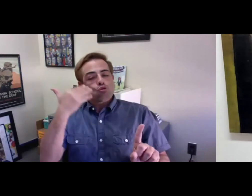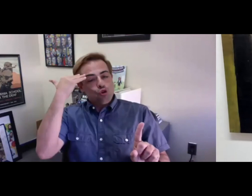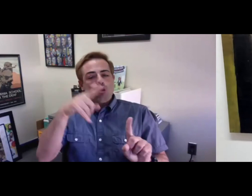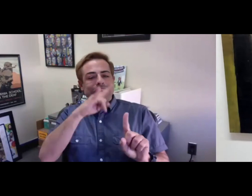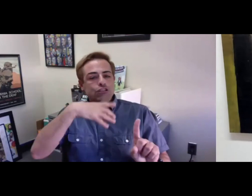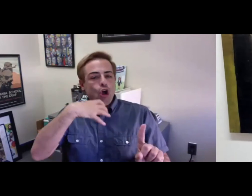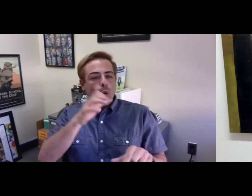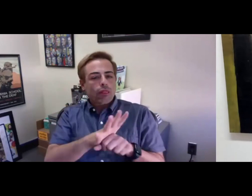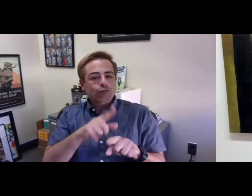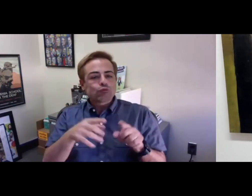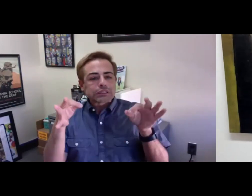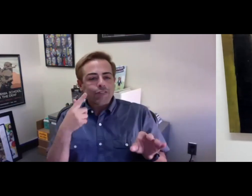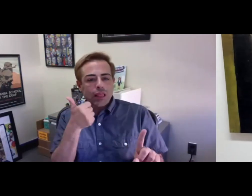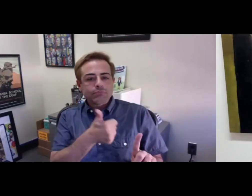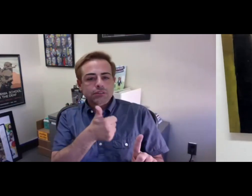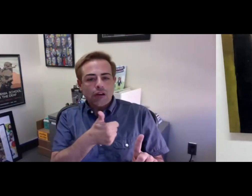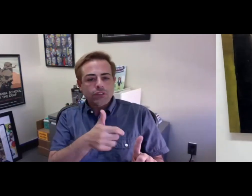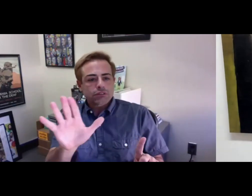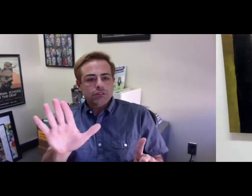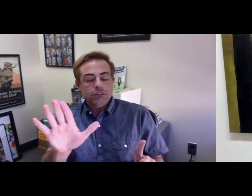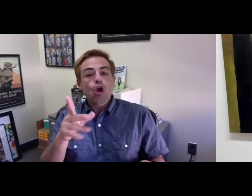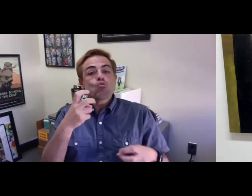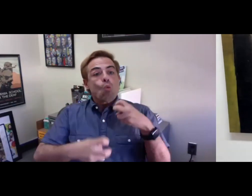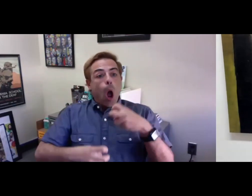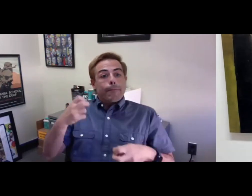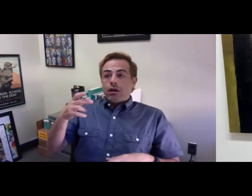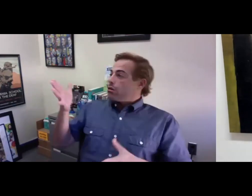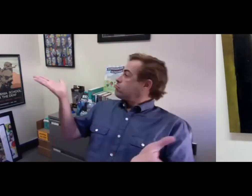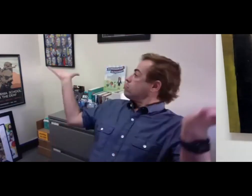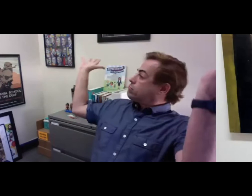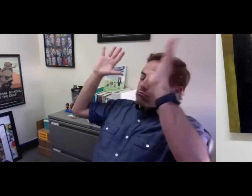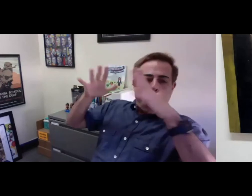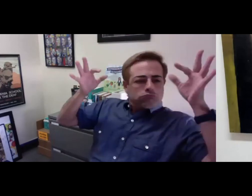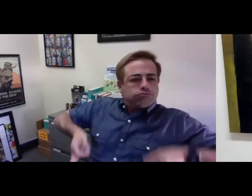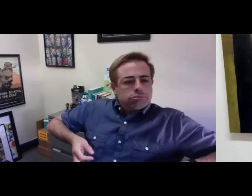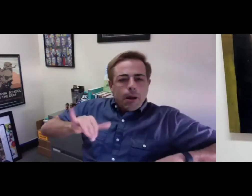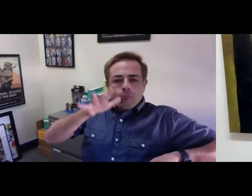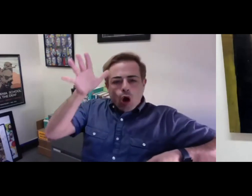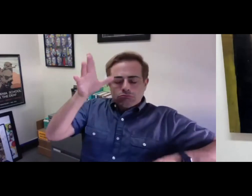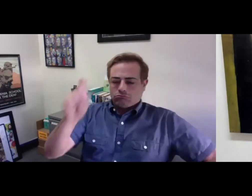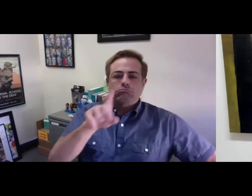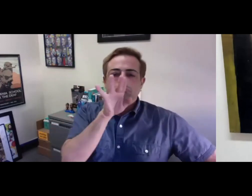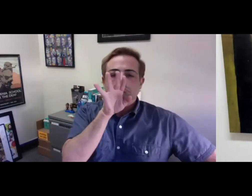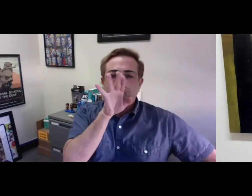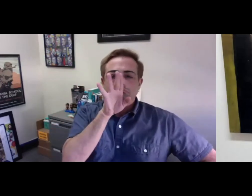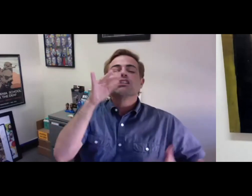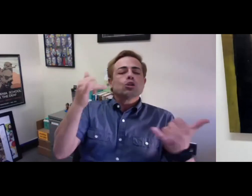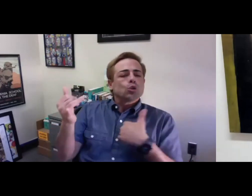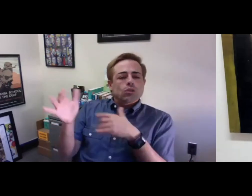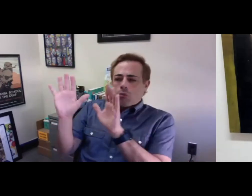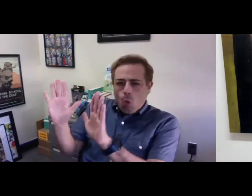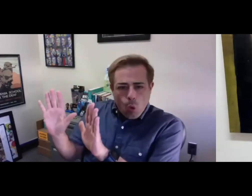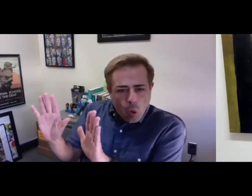Now, as far as preference, we know that kids, when they're old enough to decide for themselves, that's fine. But the problem is